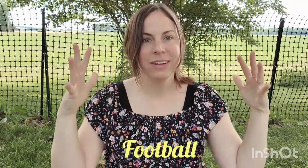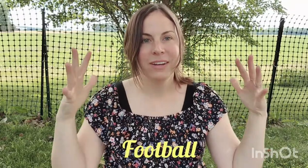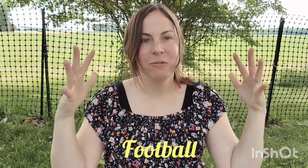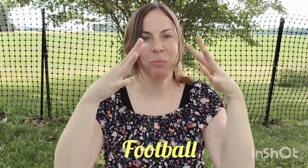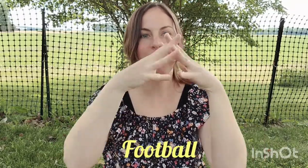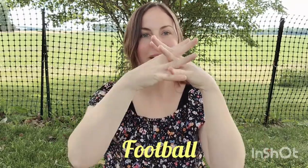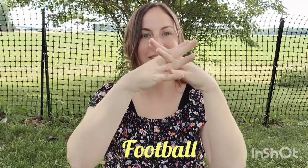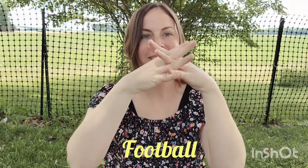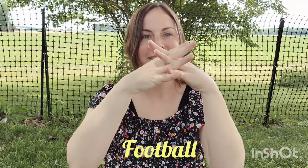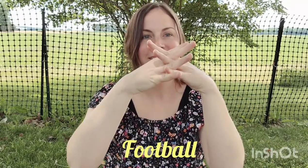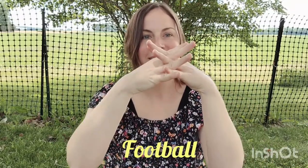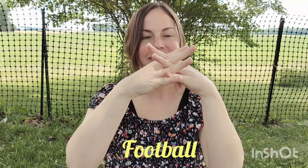Football.